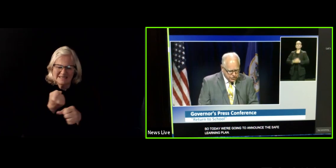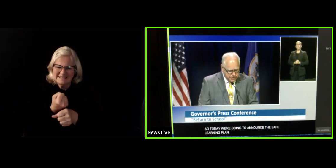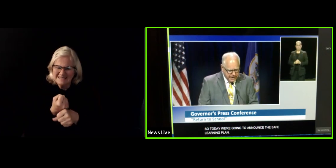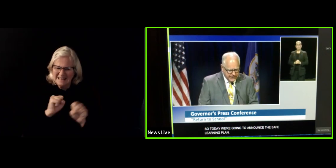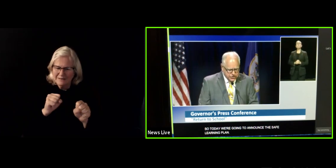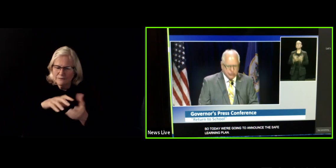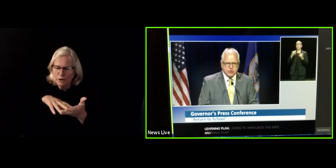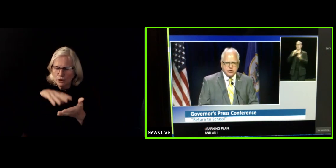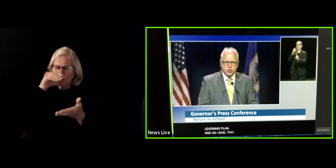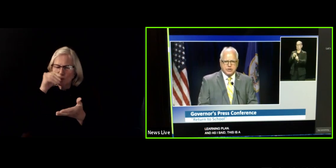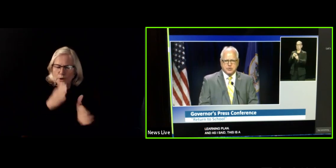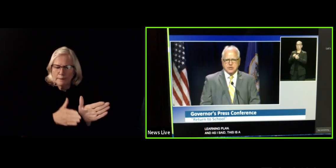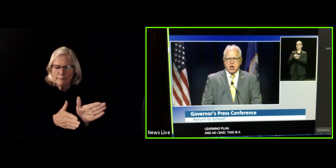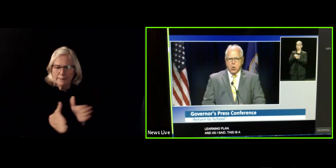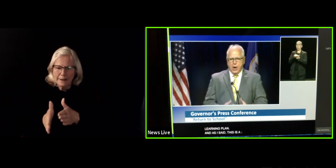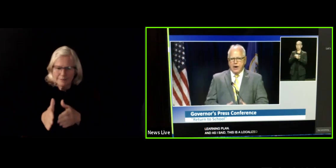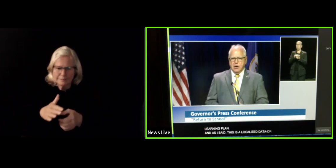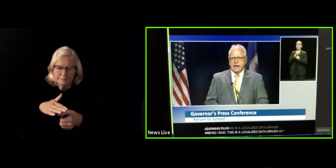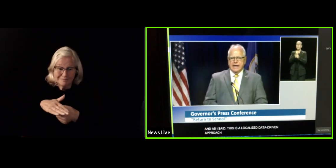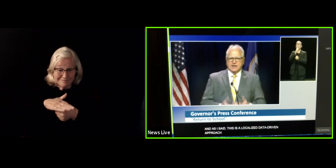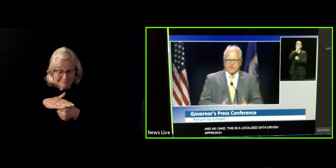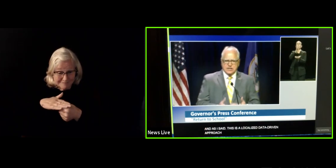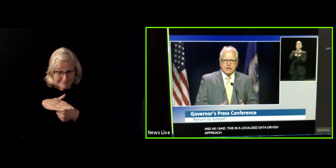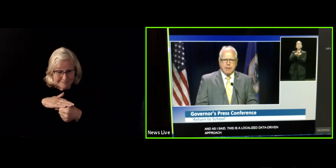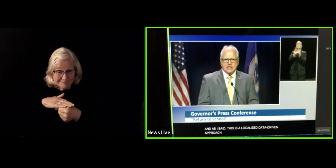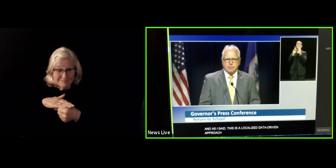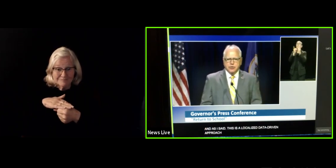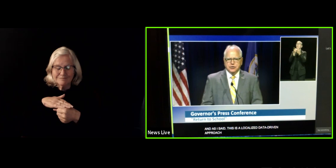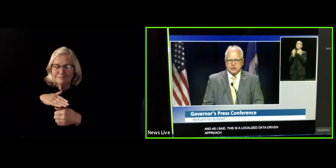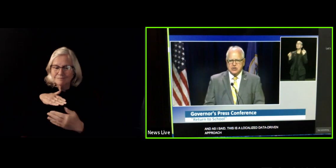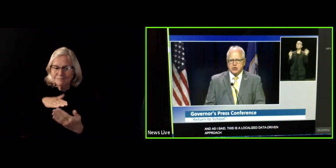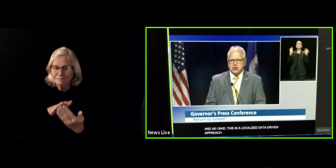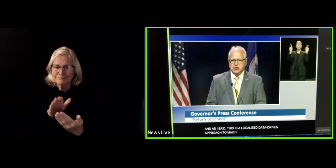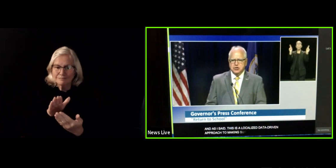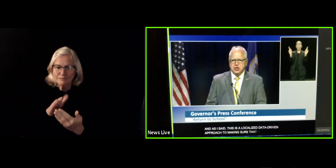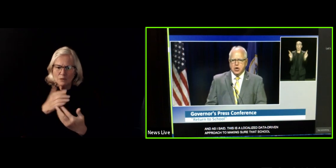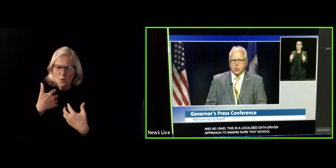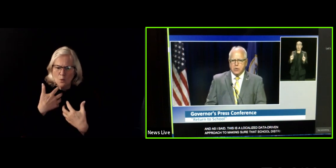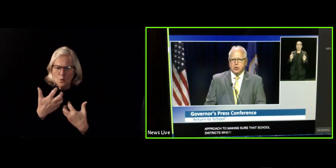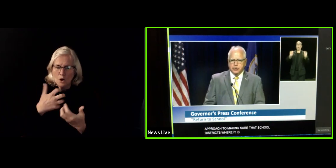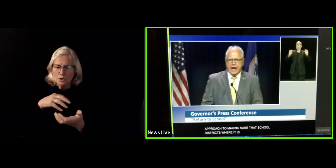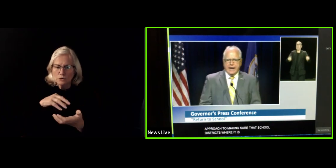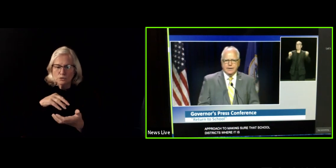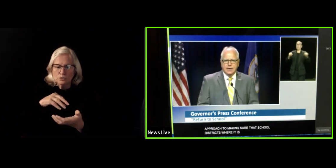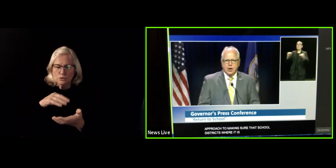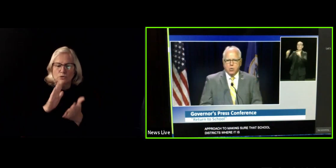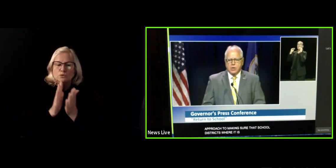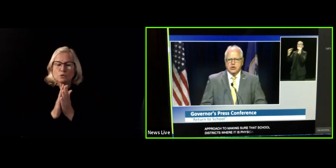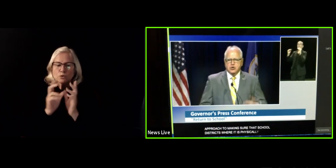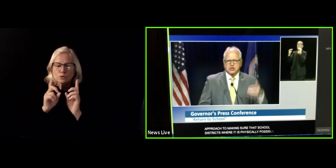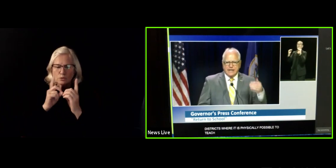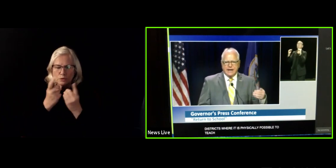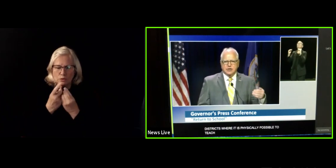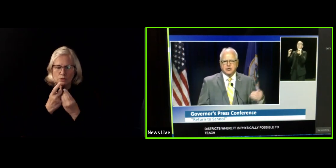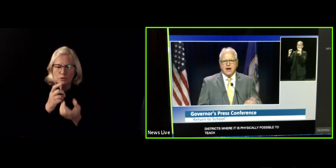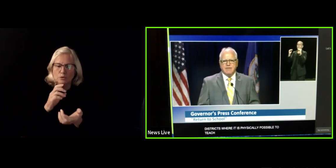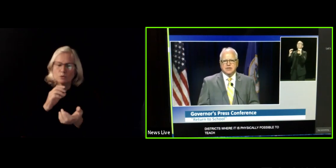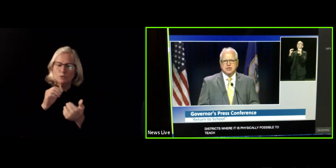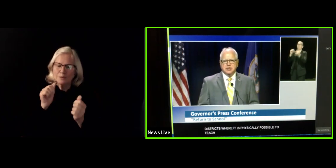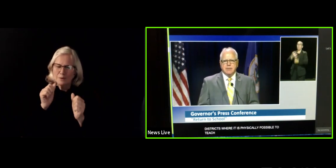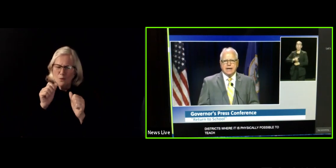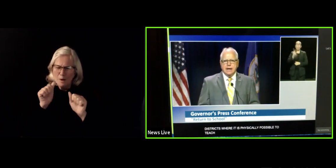approach to making sure that school districts, where it is physically possible to teach our students, we will do that. Where we use the data to drive